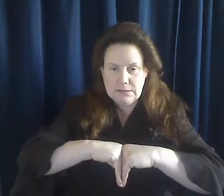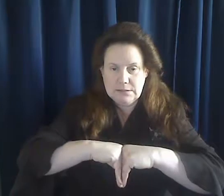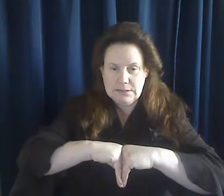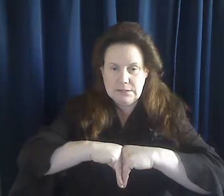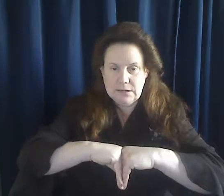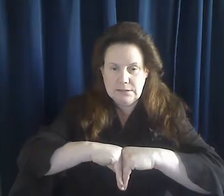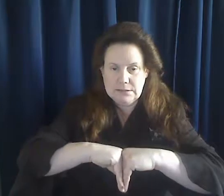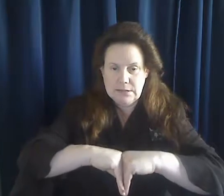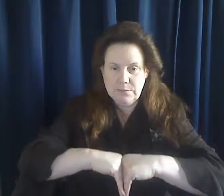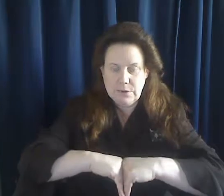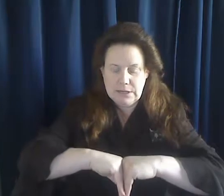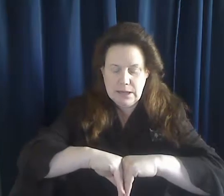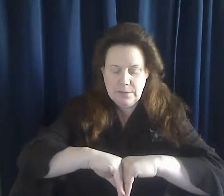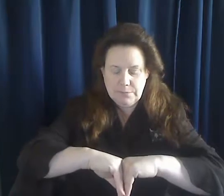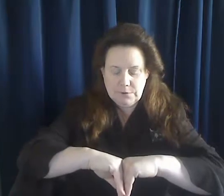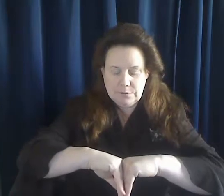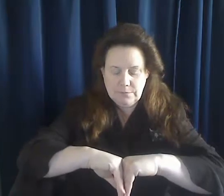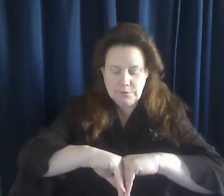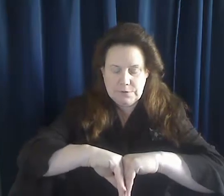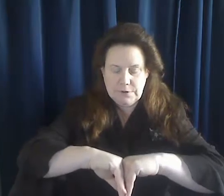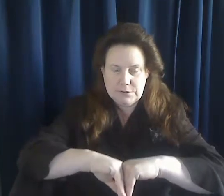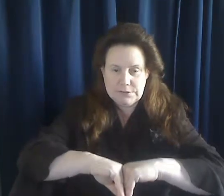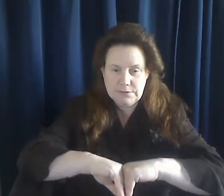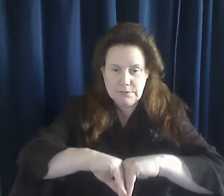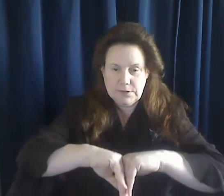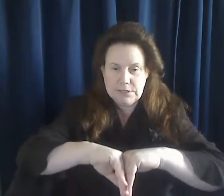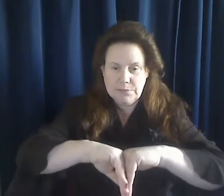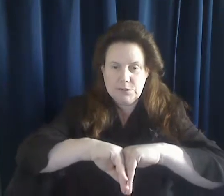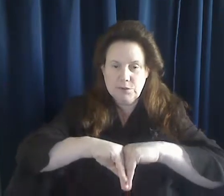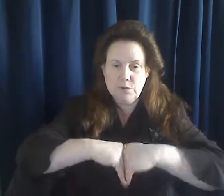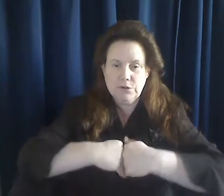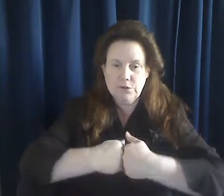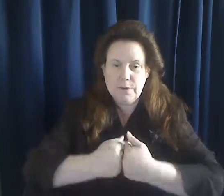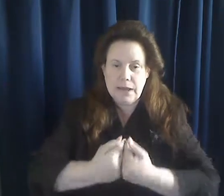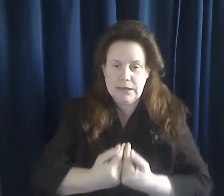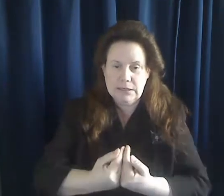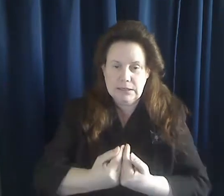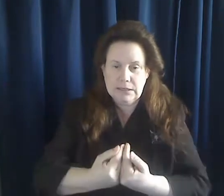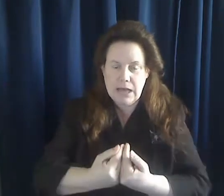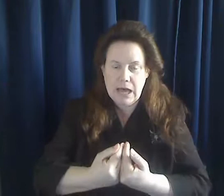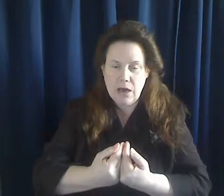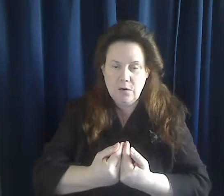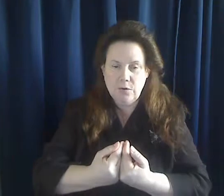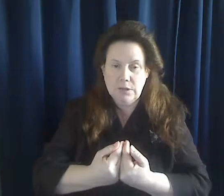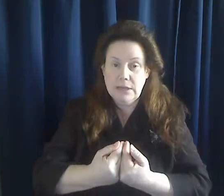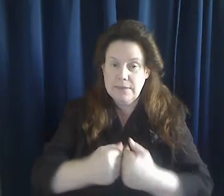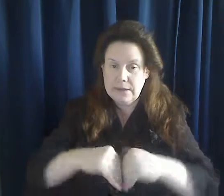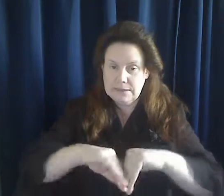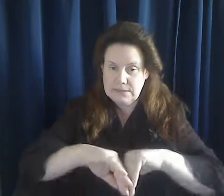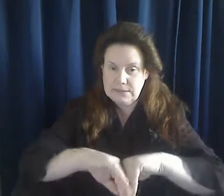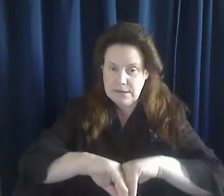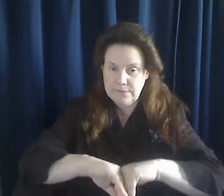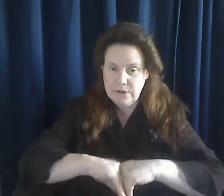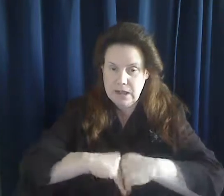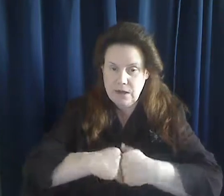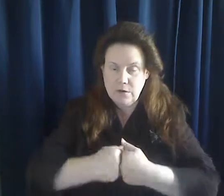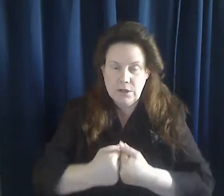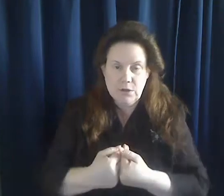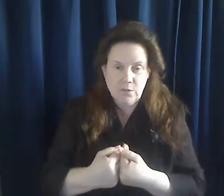knuckles to knuckles, and bring it up. First fingertips toward your body. How? That is the sign for how. We